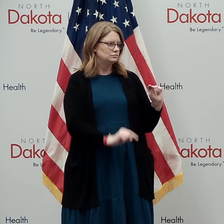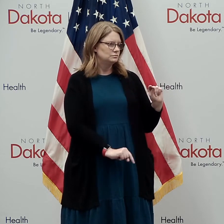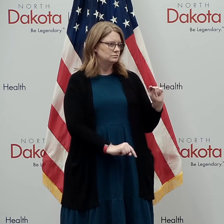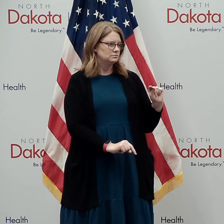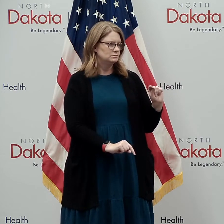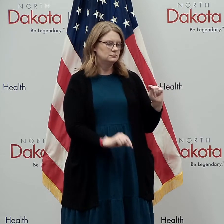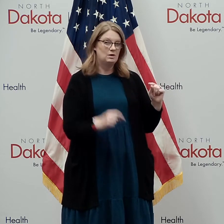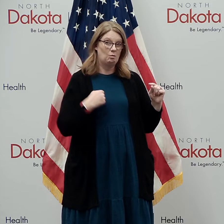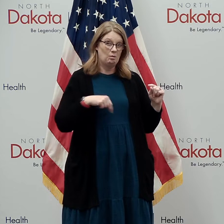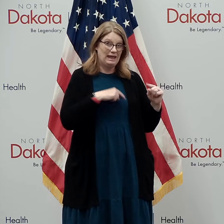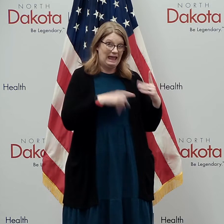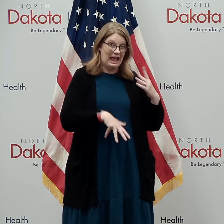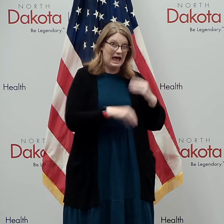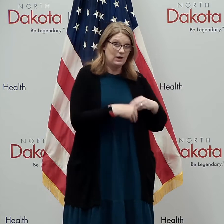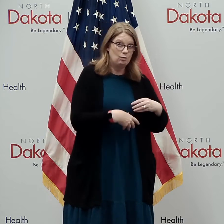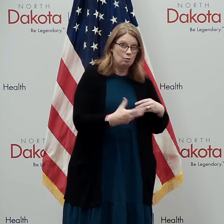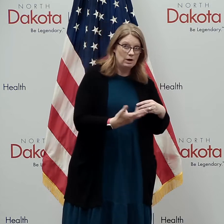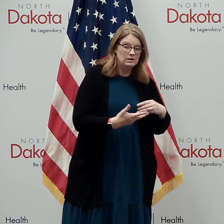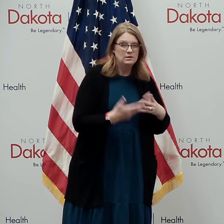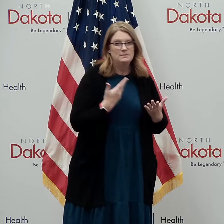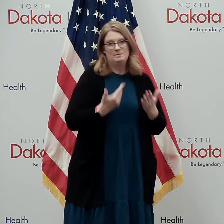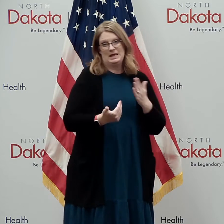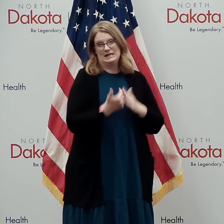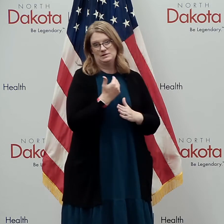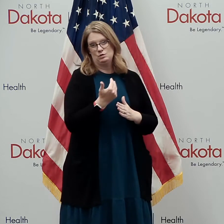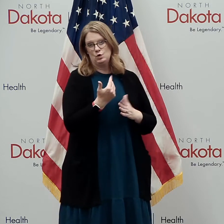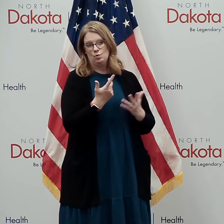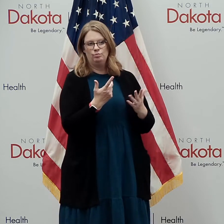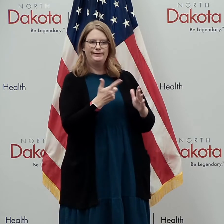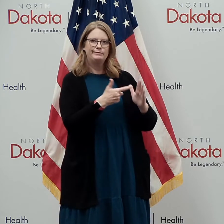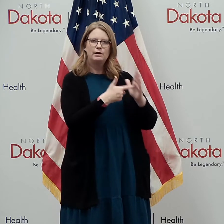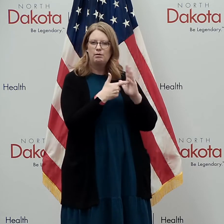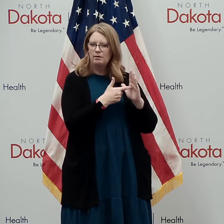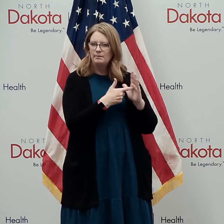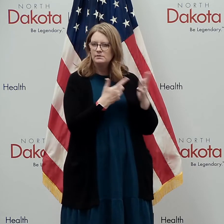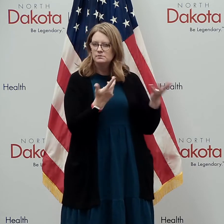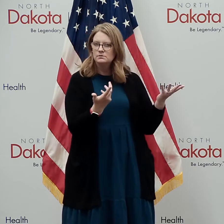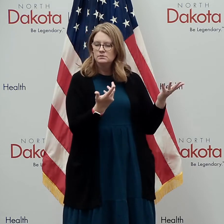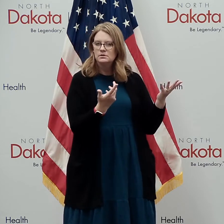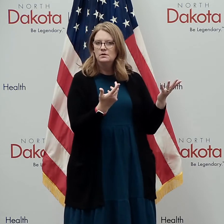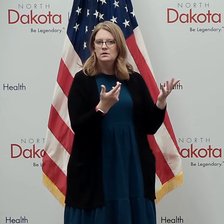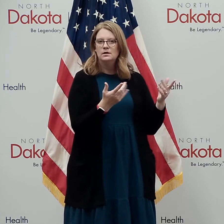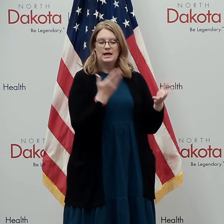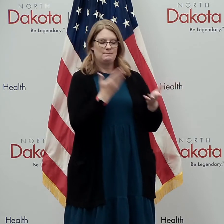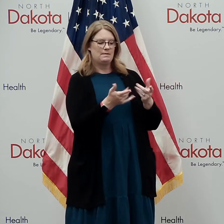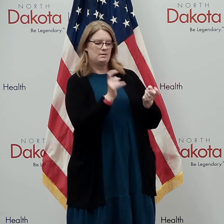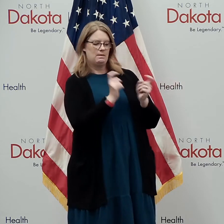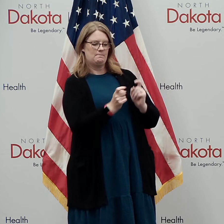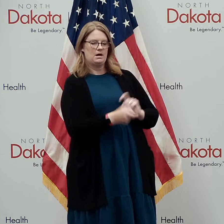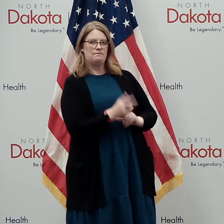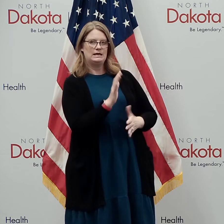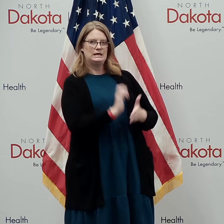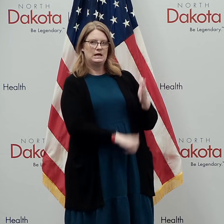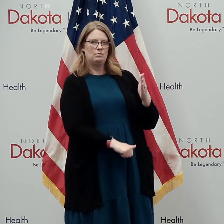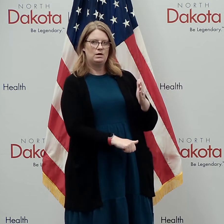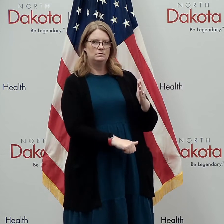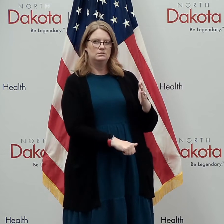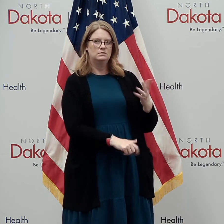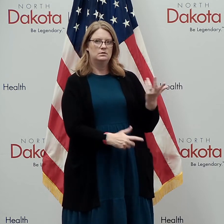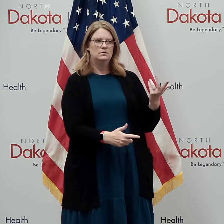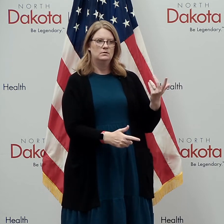what we added, because we may add some new gates, if you will. At the same time, we may modify or take some away, but we're not trying to